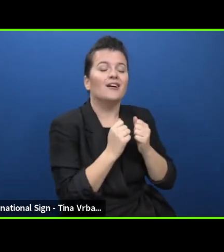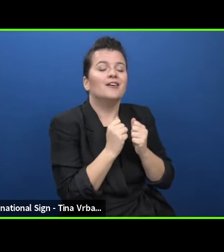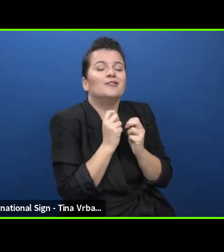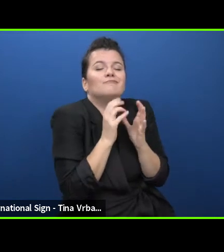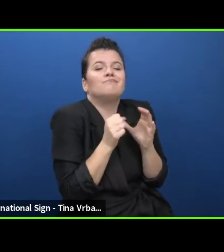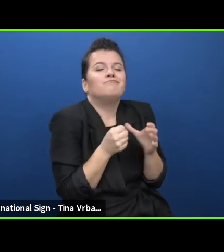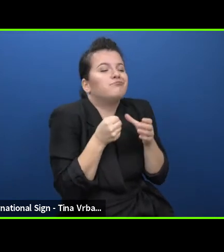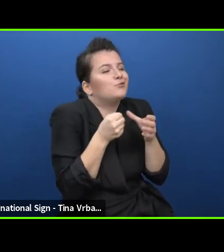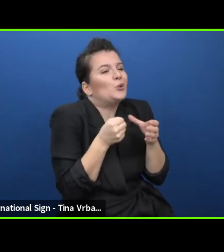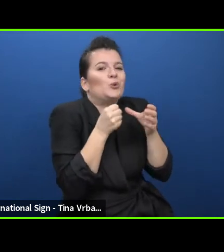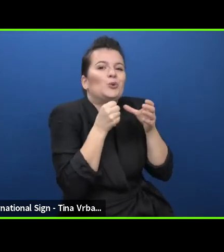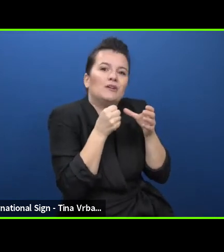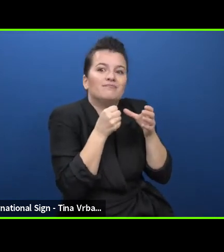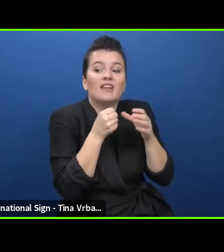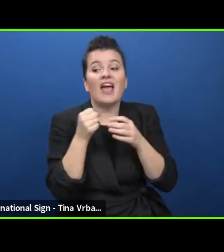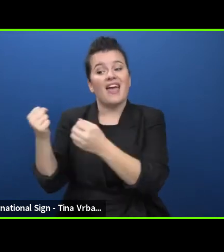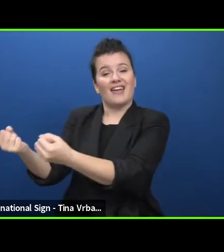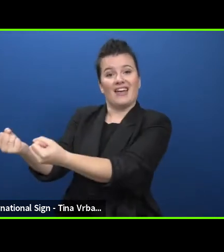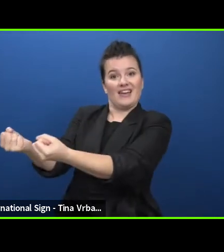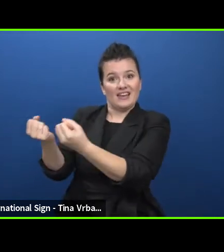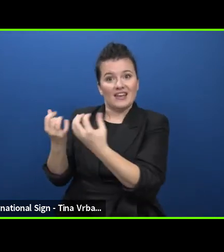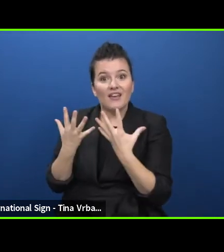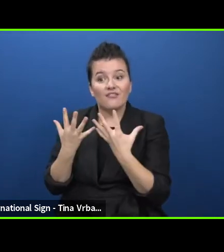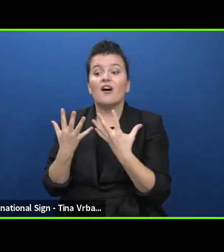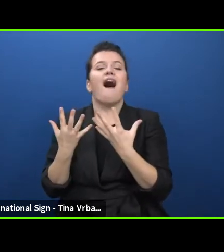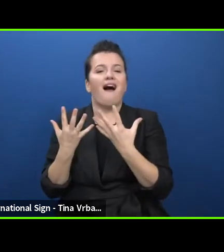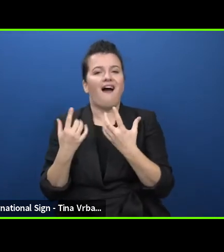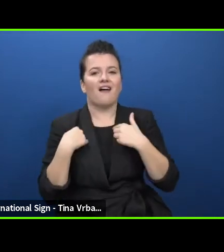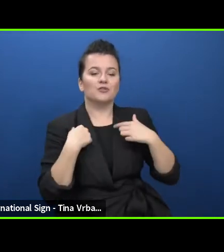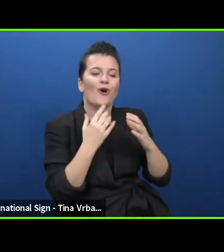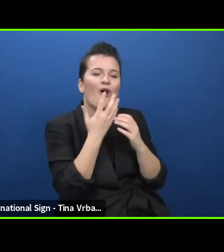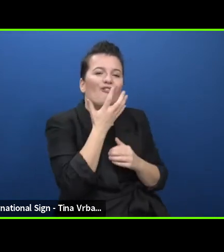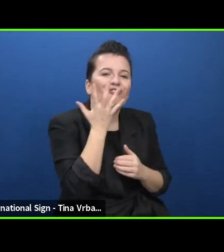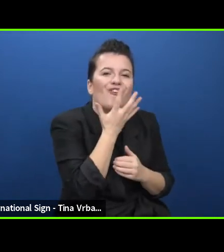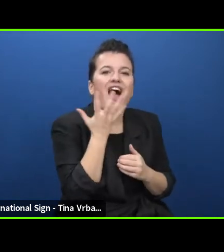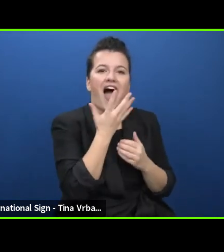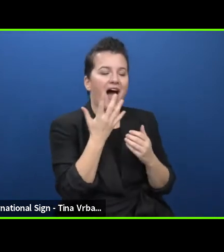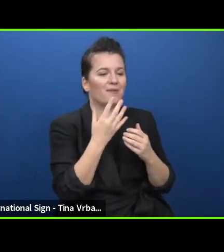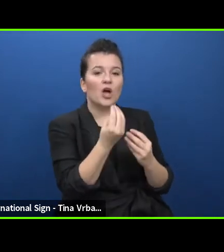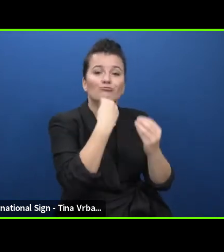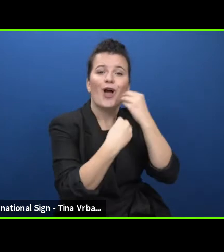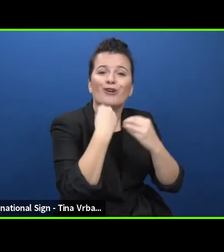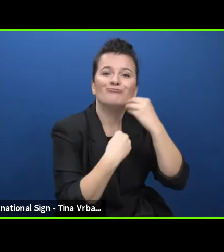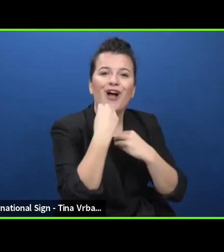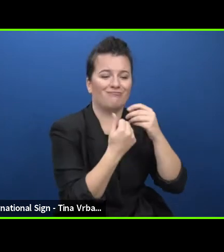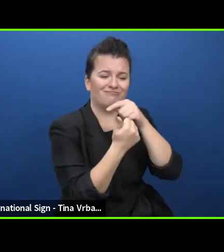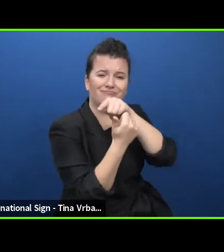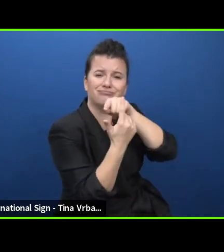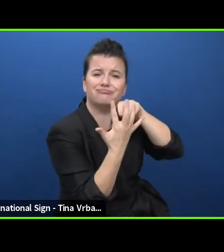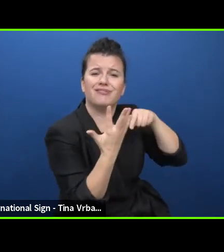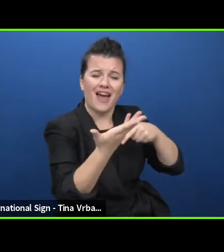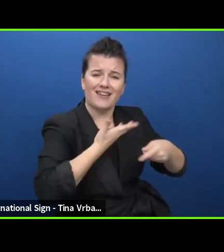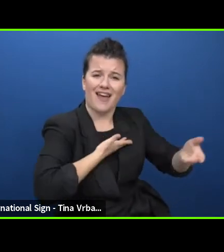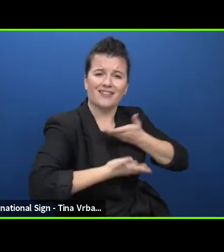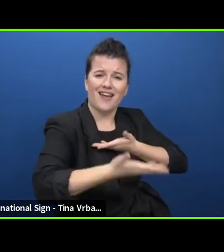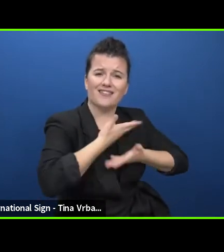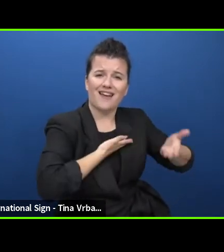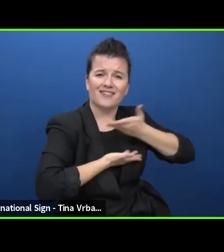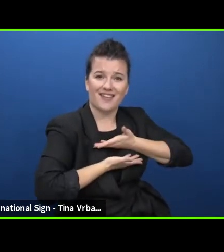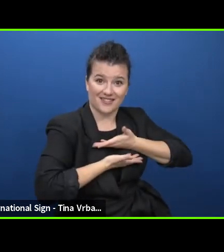be blind, deaf, hungry and cold. But sharing the cogito with them, oh no,